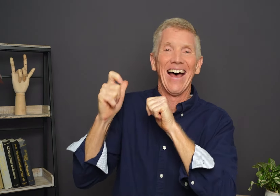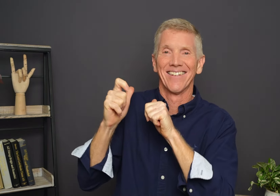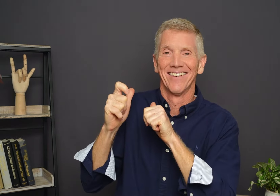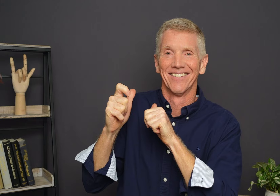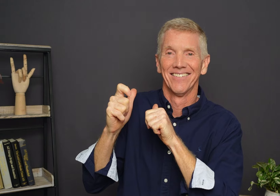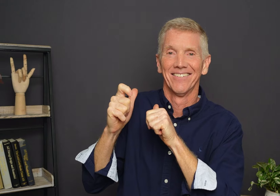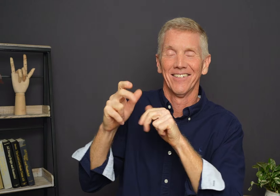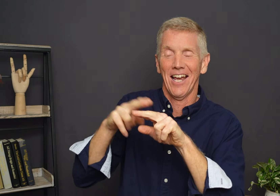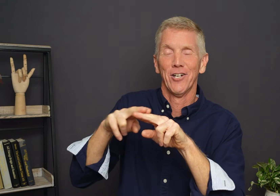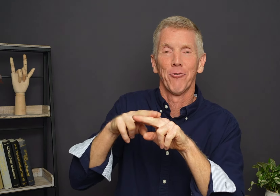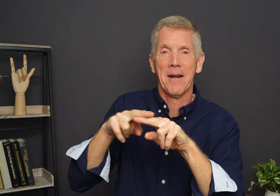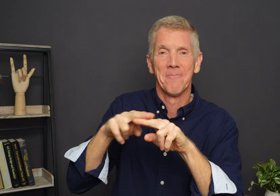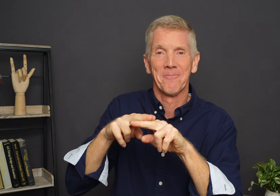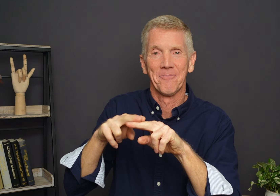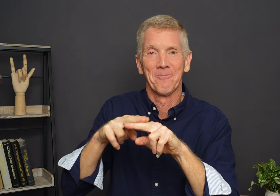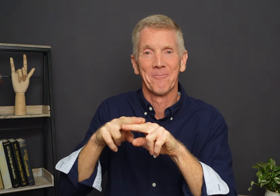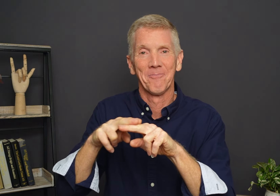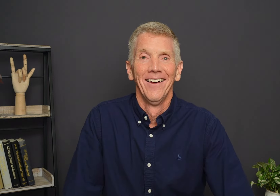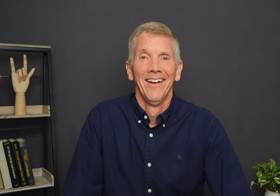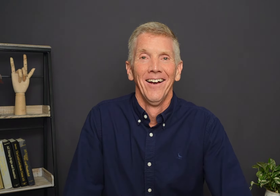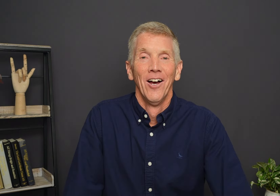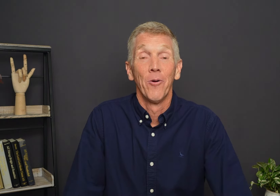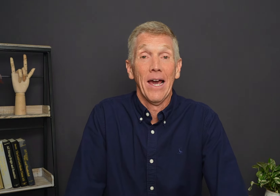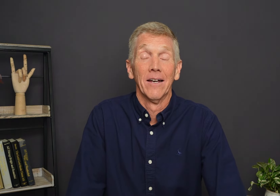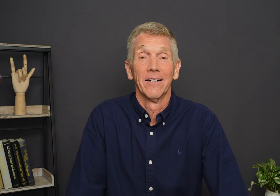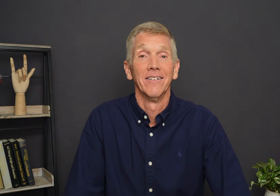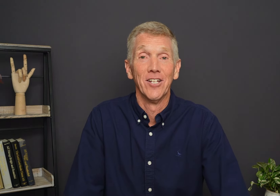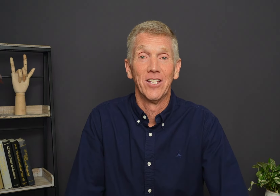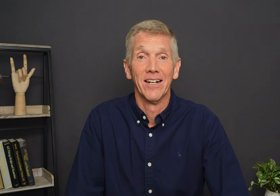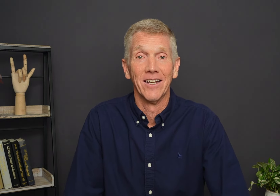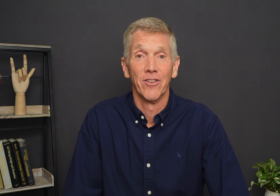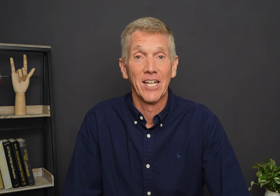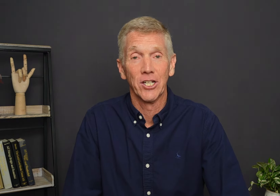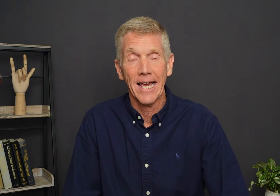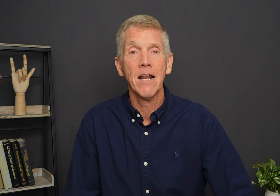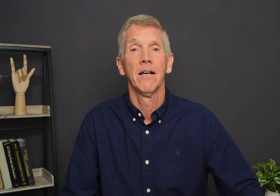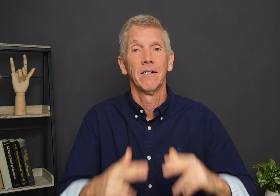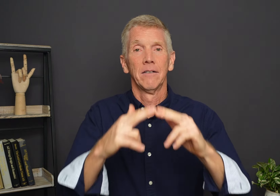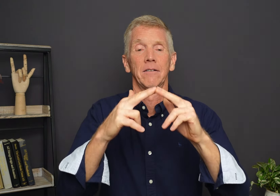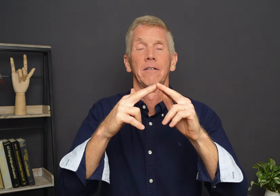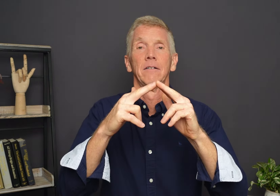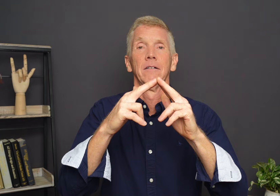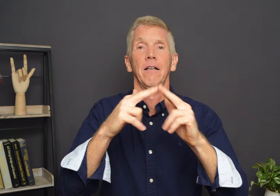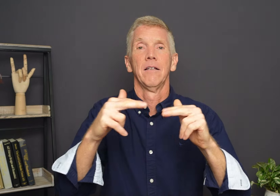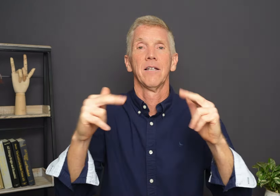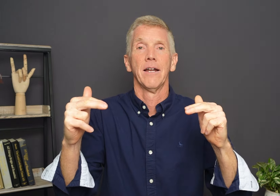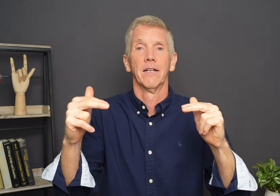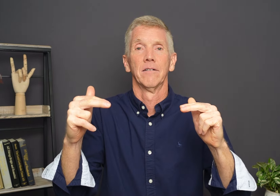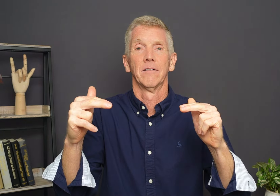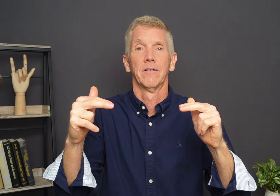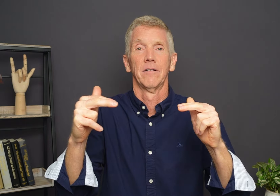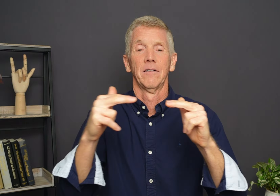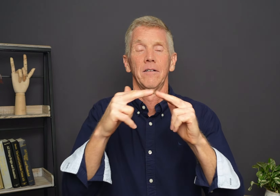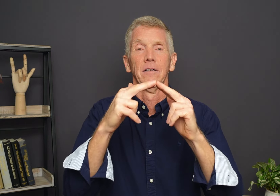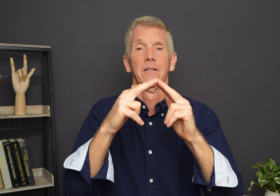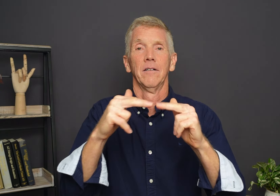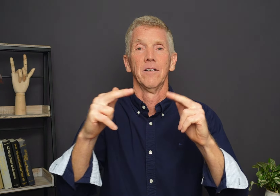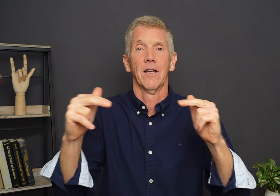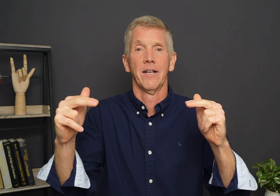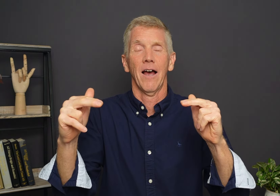fast, okay? Train. Okay, let's get into the kitchen again. Lasagna. Lasagna. I've